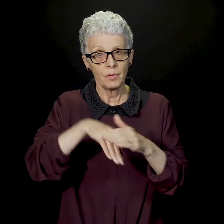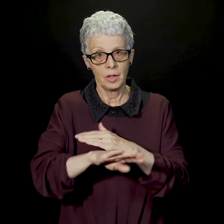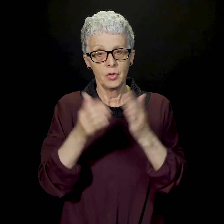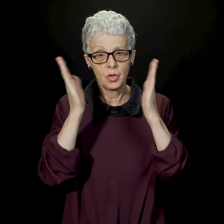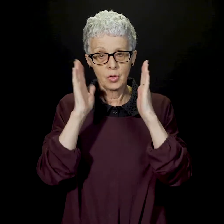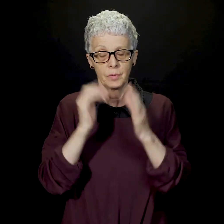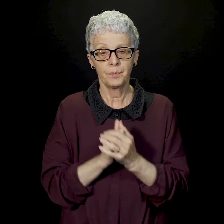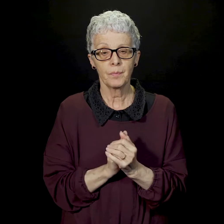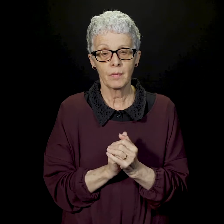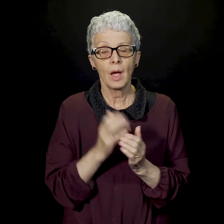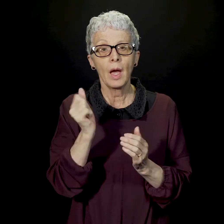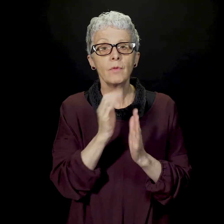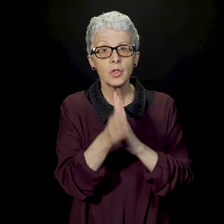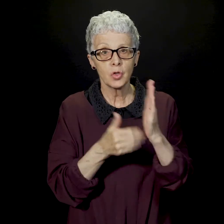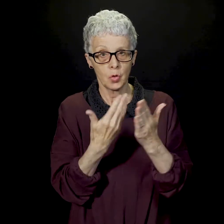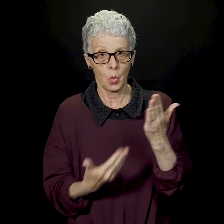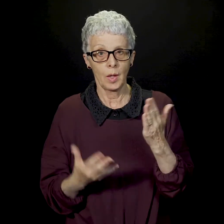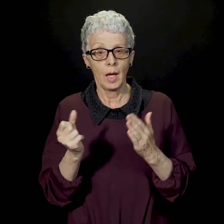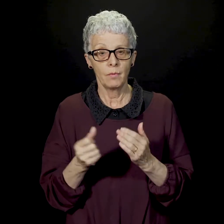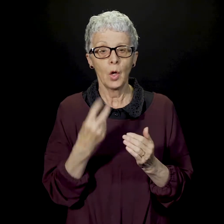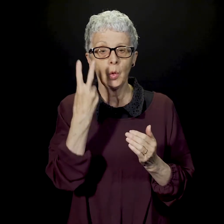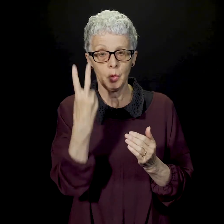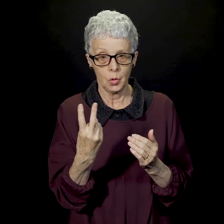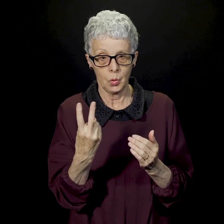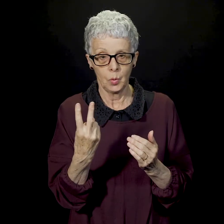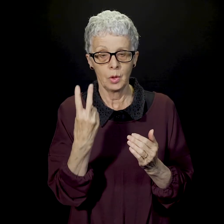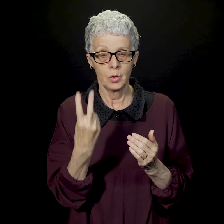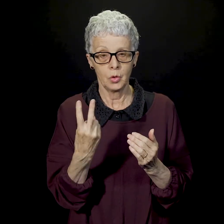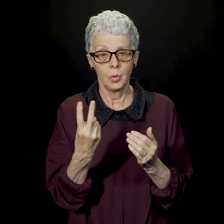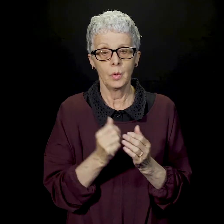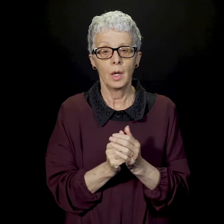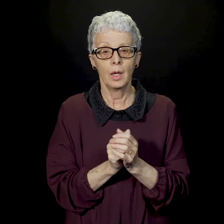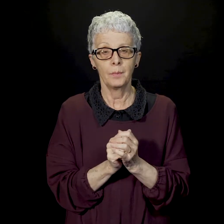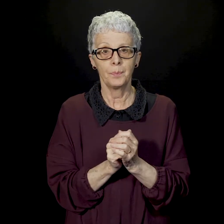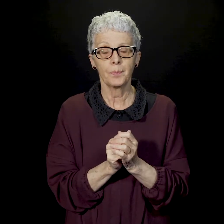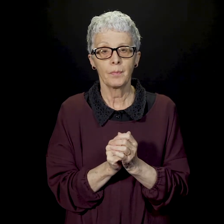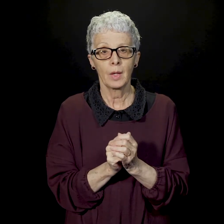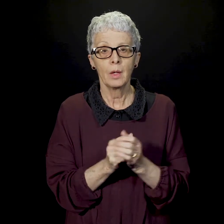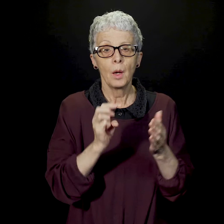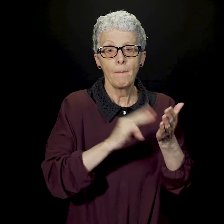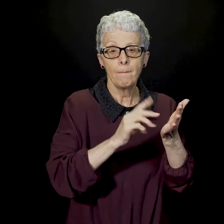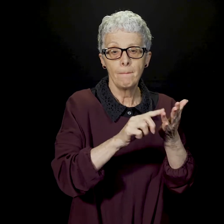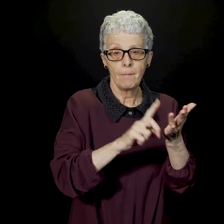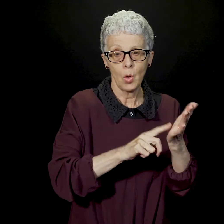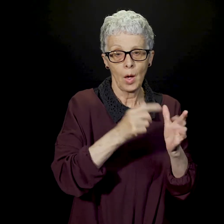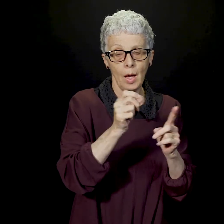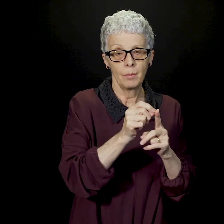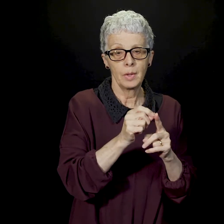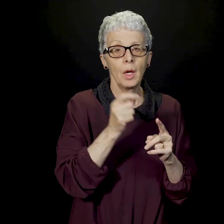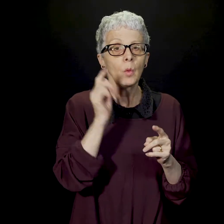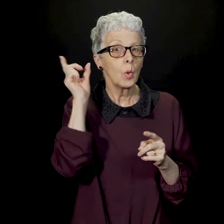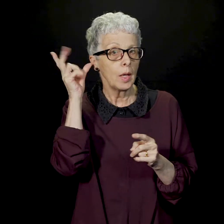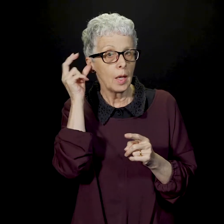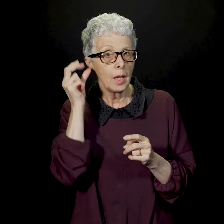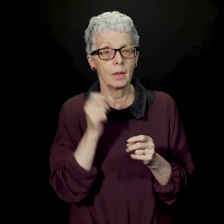backstory. At our church, we've got two campuses. Obviously, you're here, Barrable Hills campus and Moorlap campus. At our Moorlap congregation, we heard Andy Goulet last